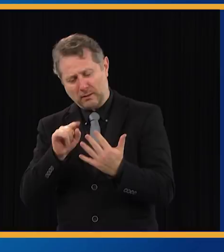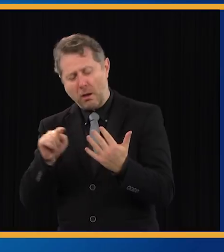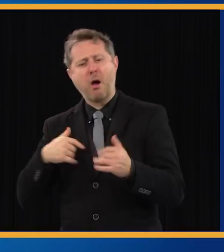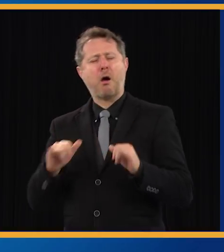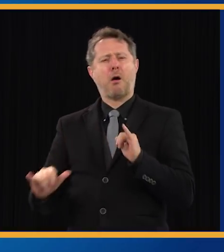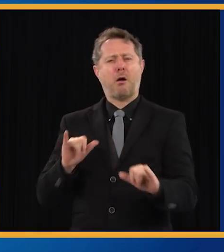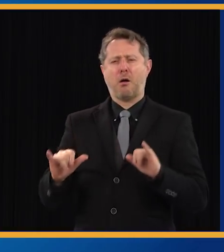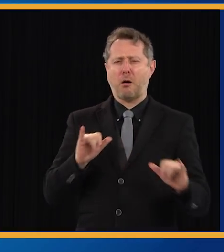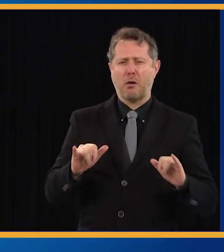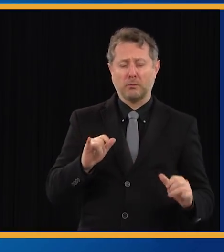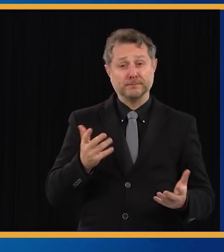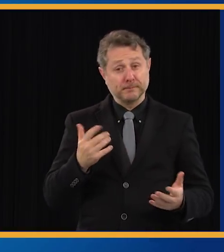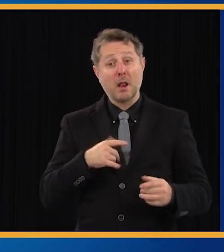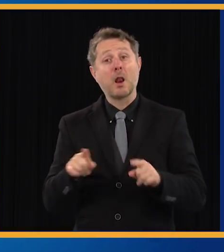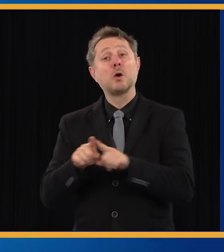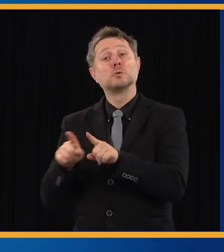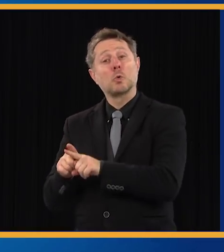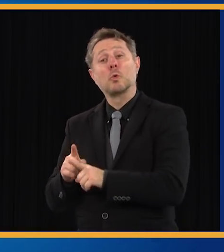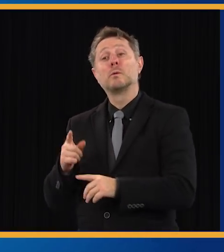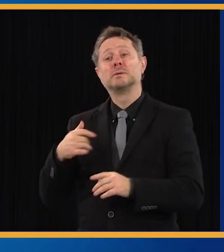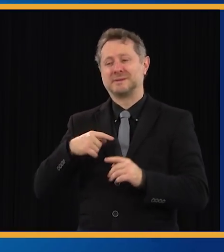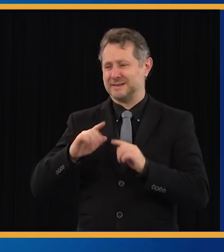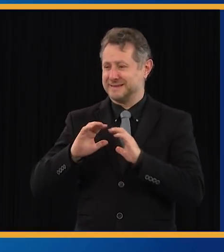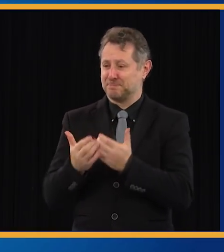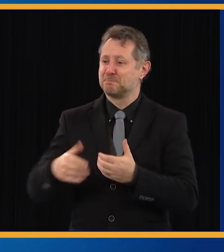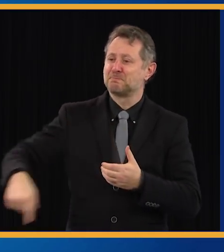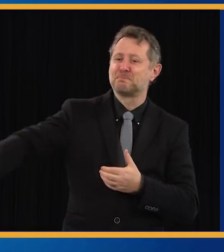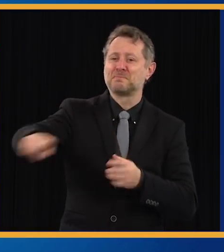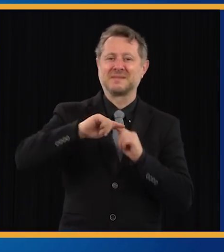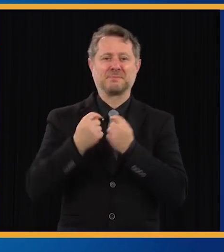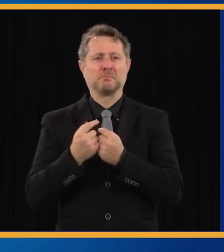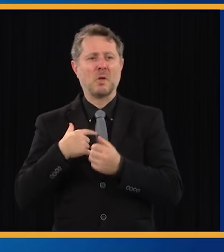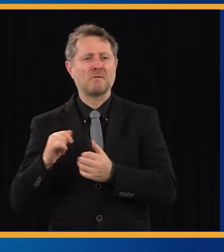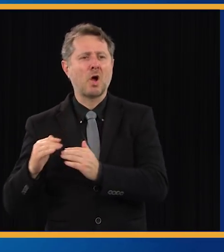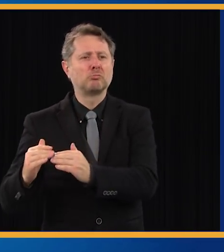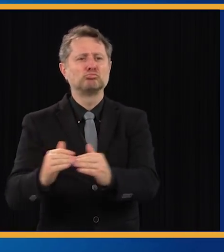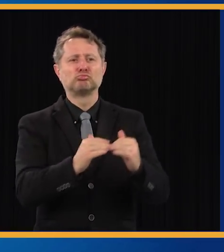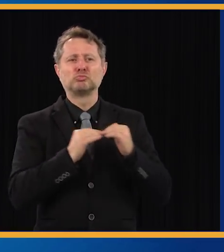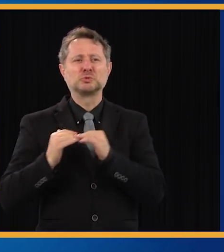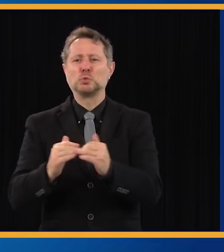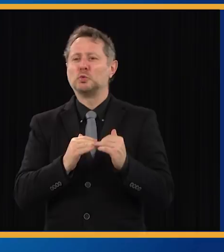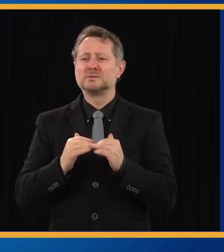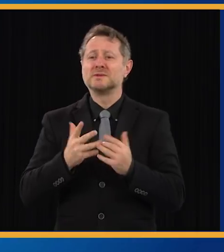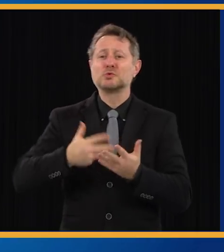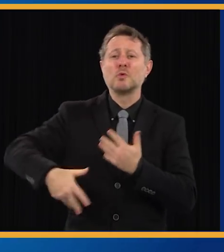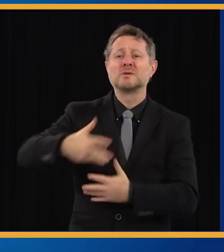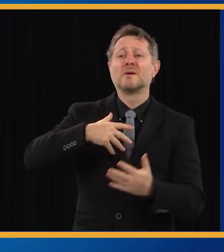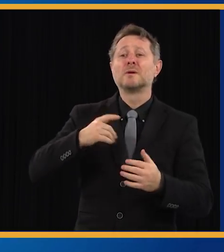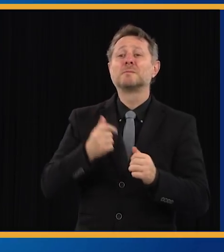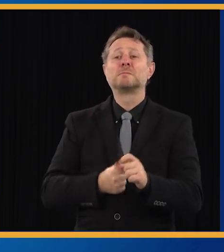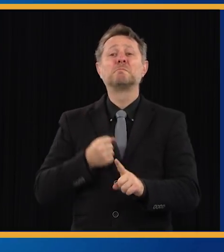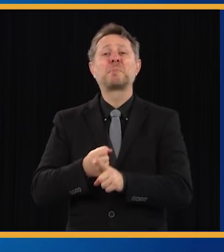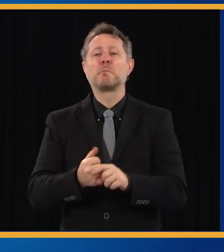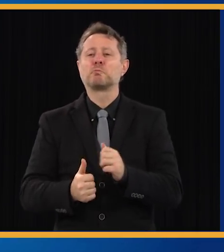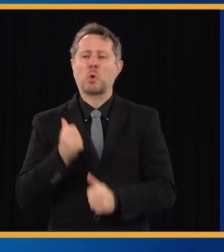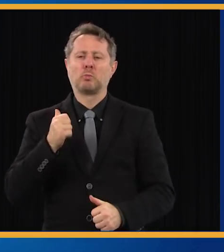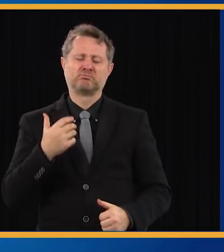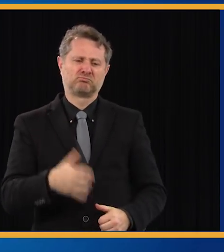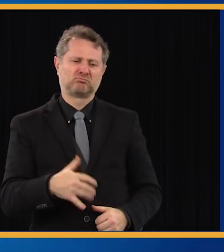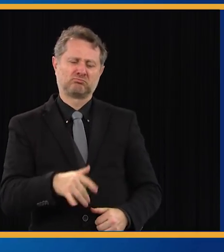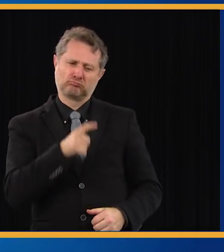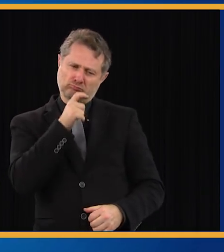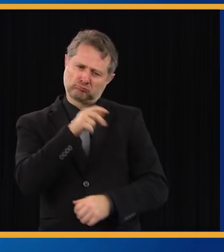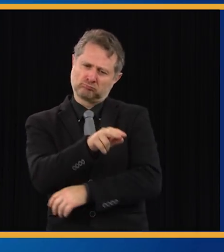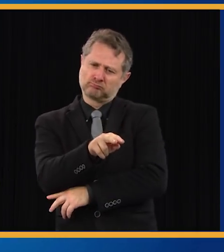have a society that has more social equity. You look at the people who paid the highest price for this crisis. They were the